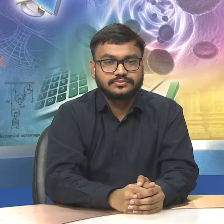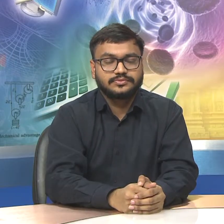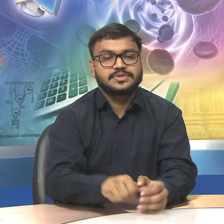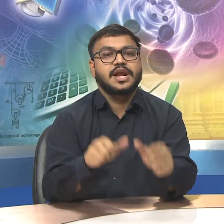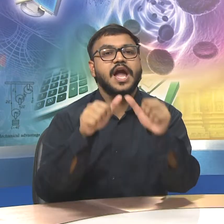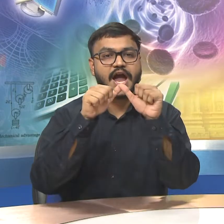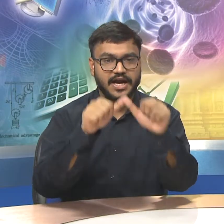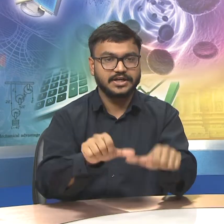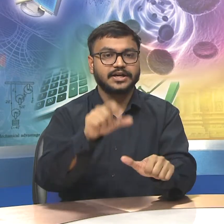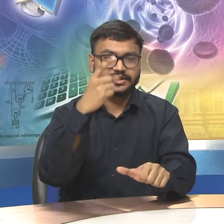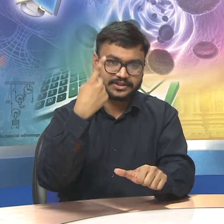true.